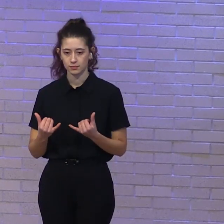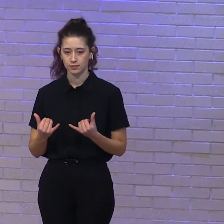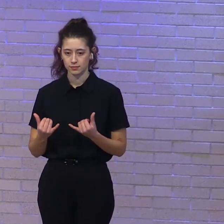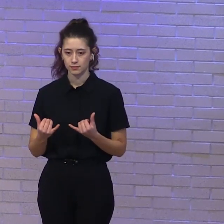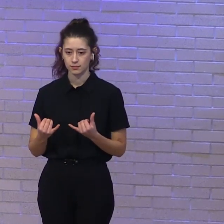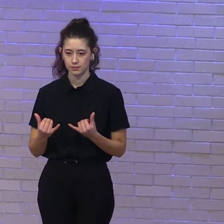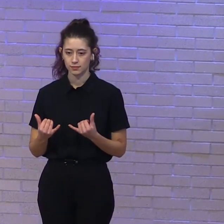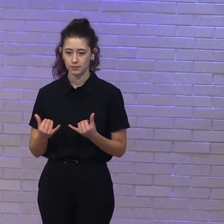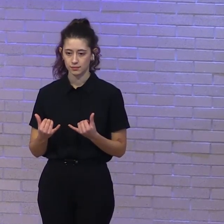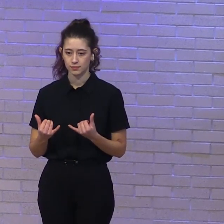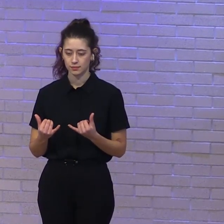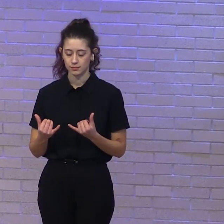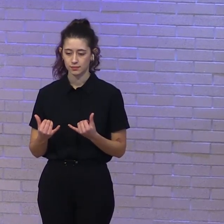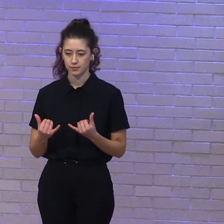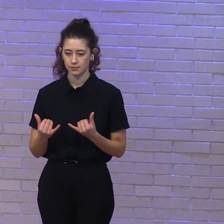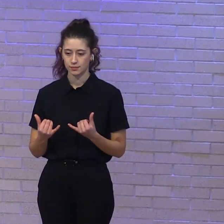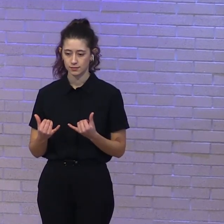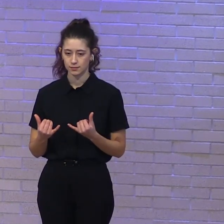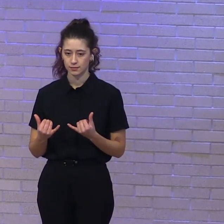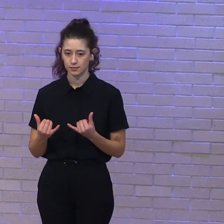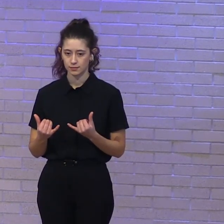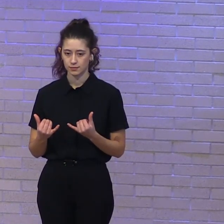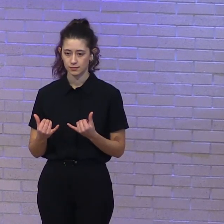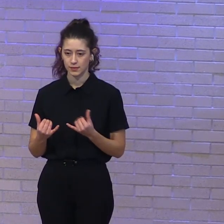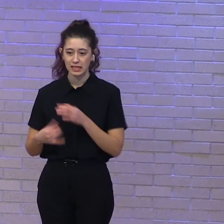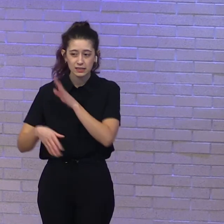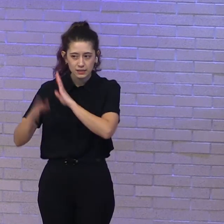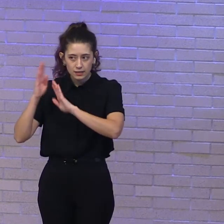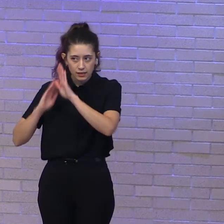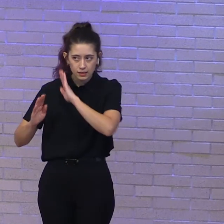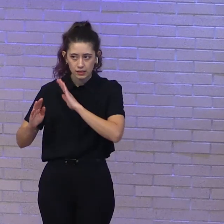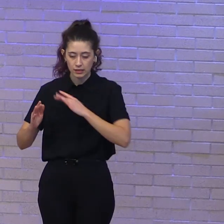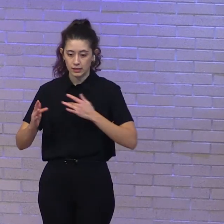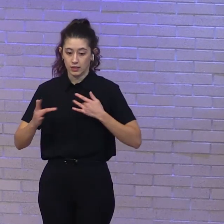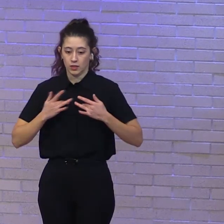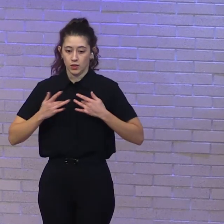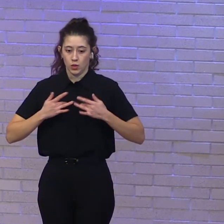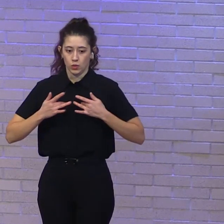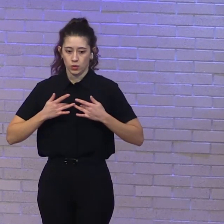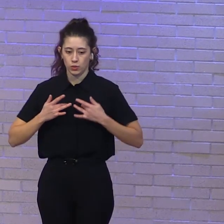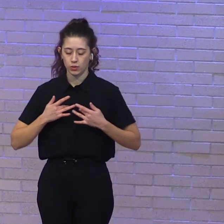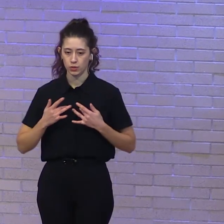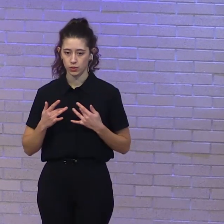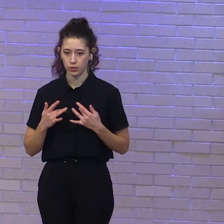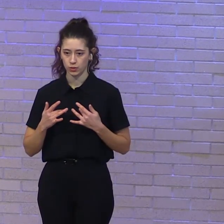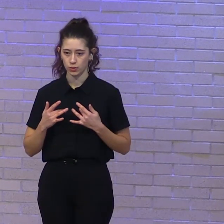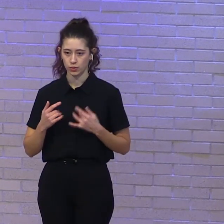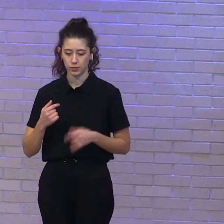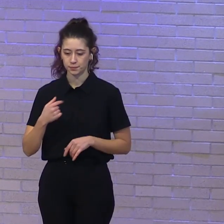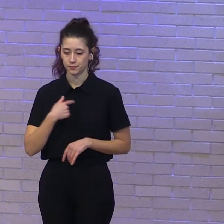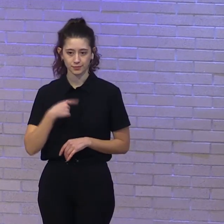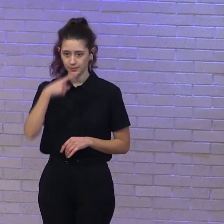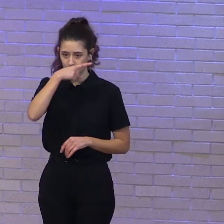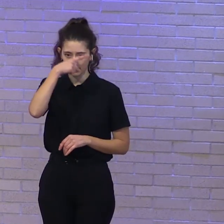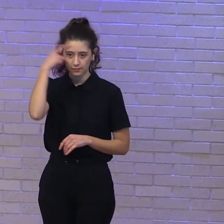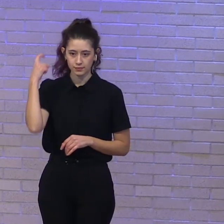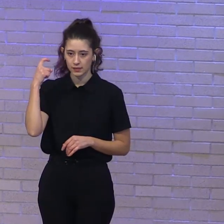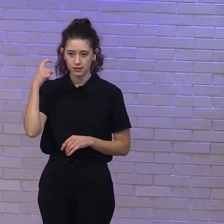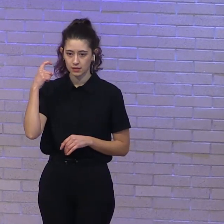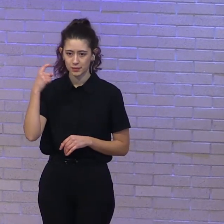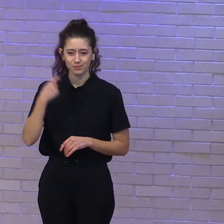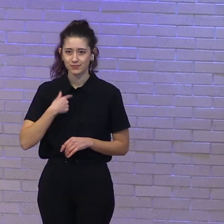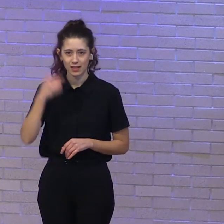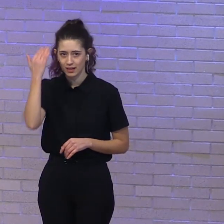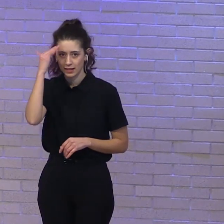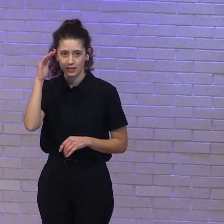back then I felt so, maybe anxious was one of the words. I didn't know what this summer would hold, but I also